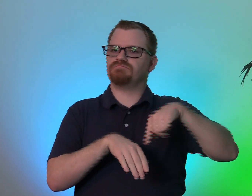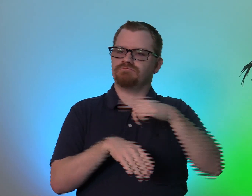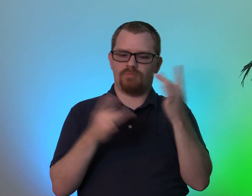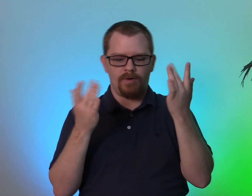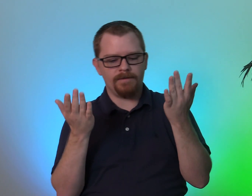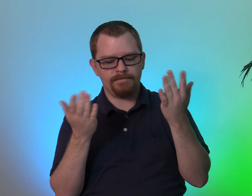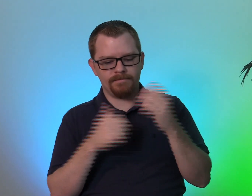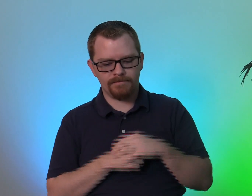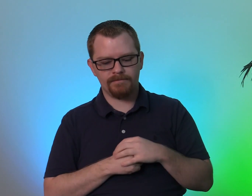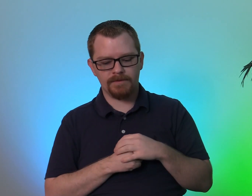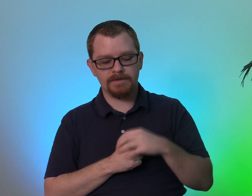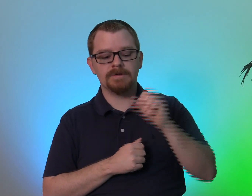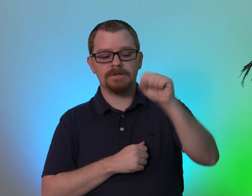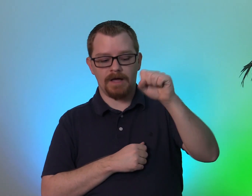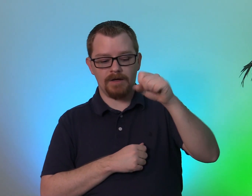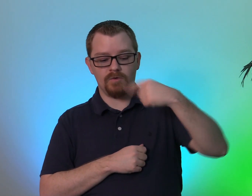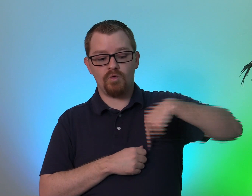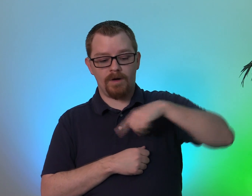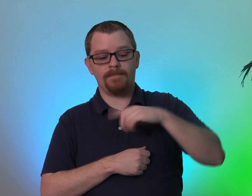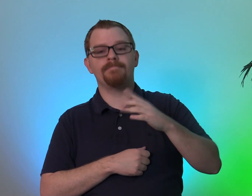why are we called the church? Yes,